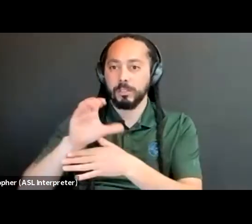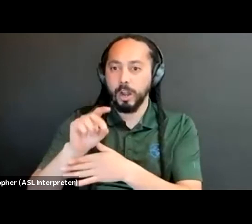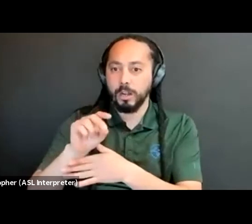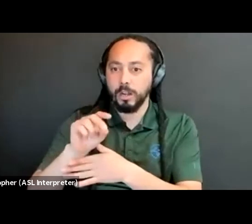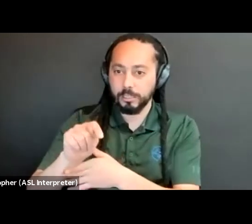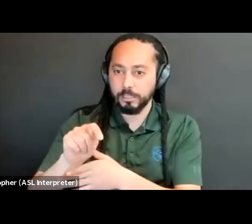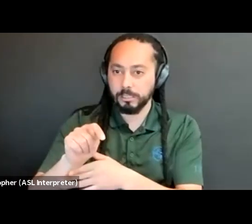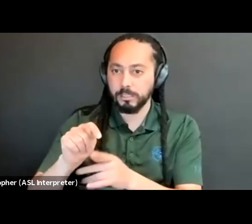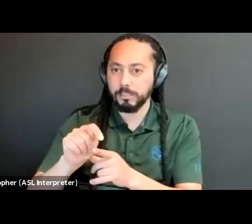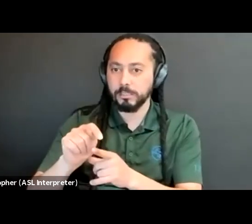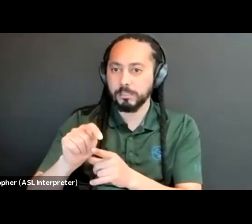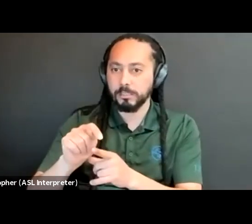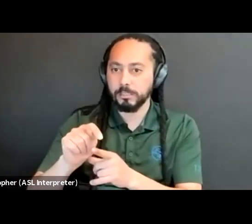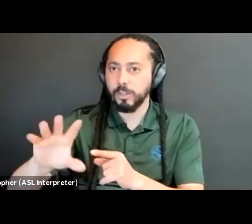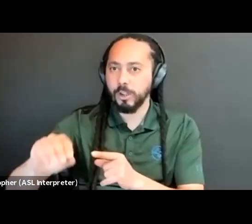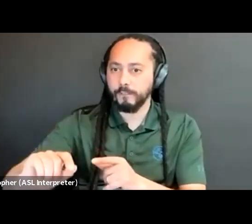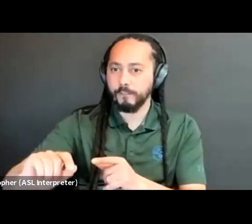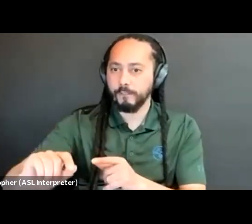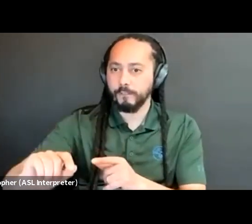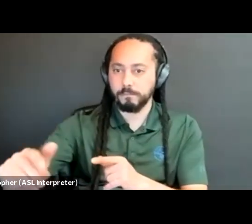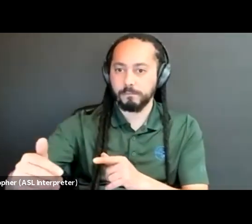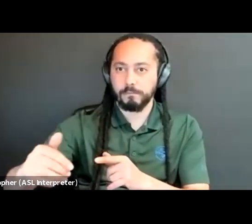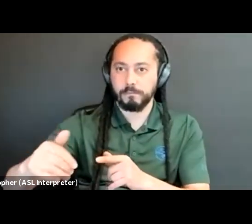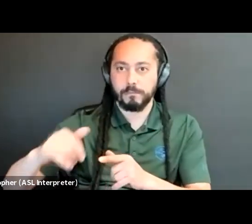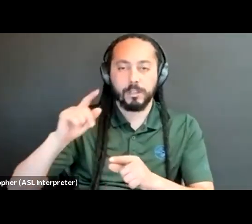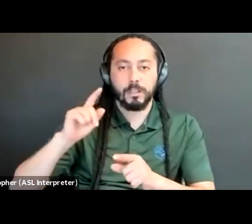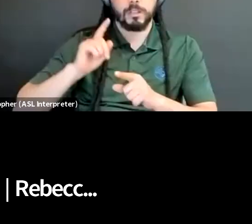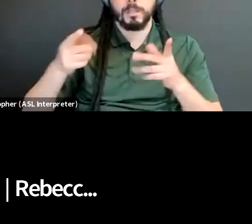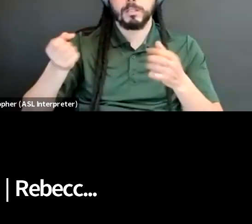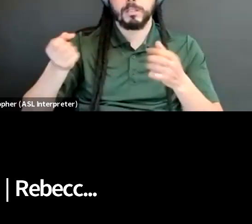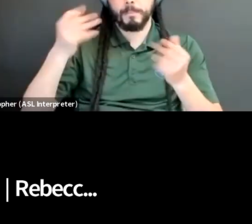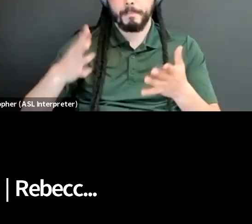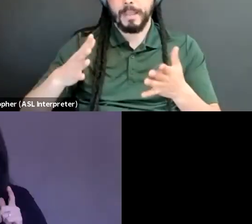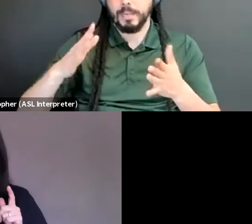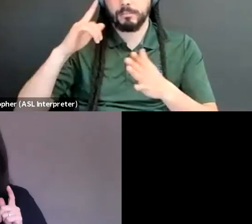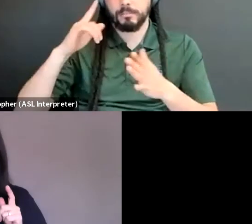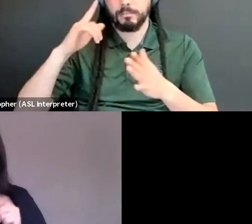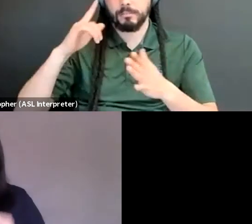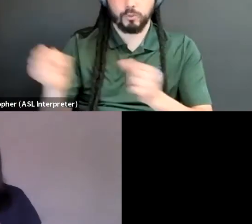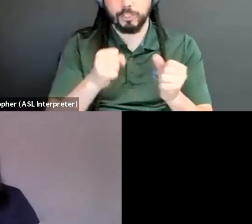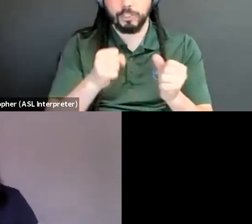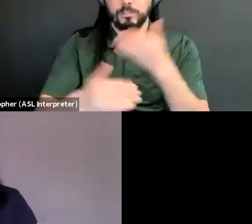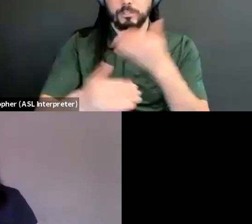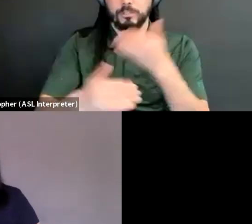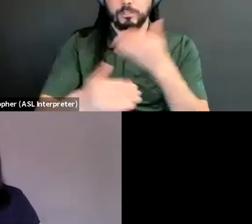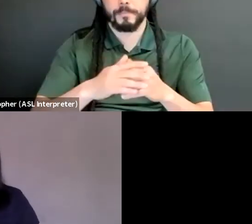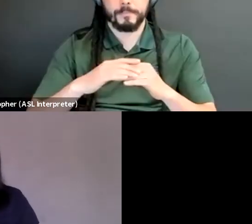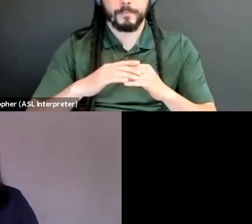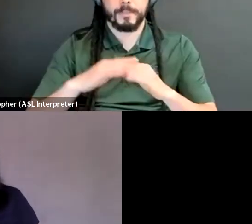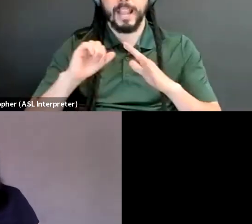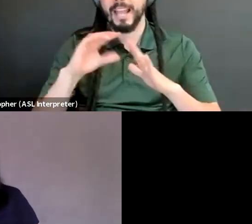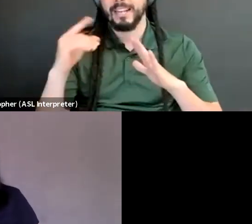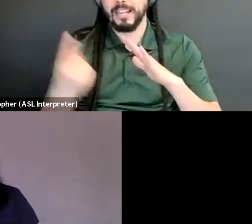There are several tactics that are used to accomplish this end. Isolating them from their support